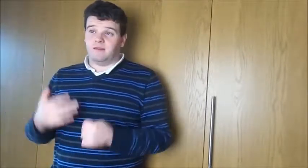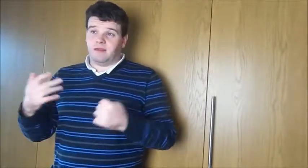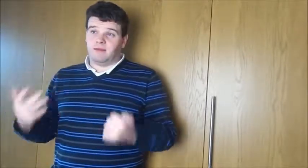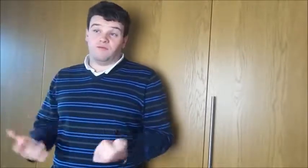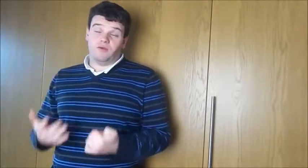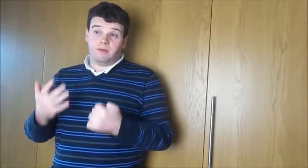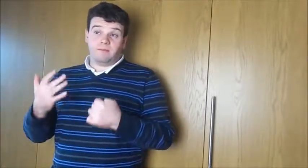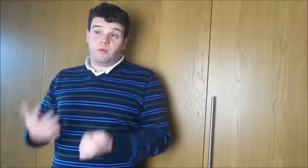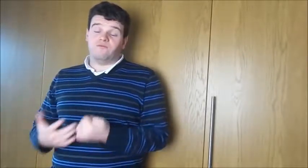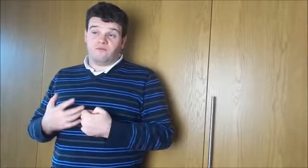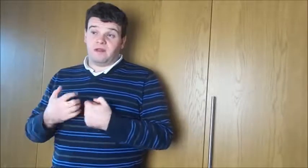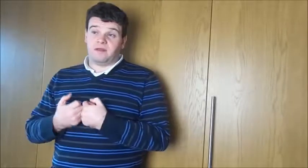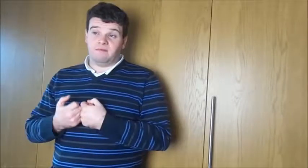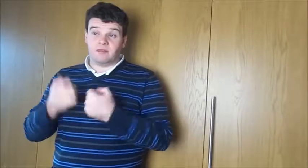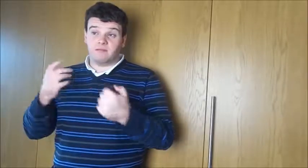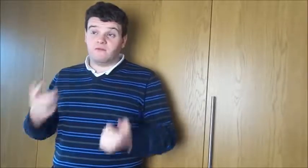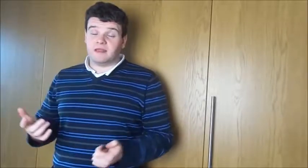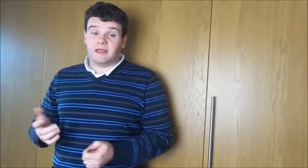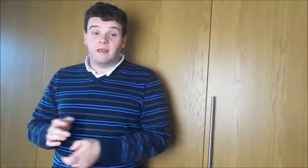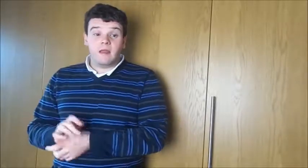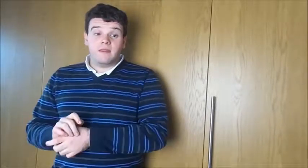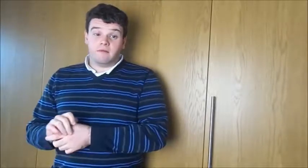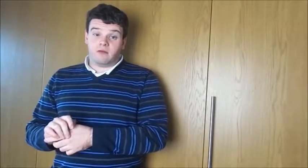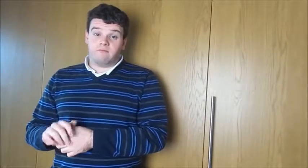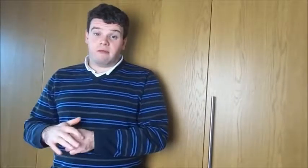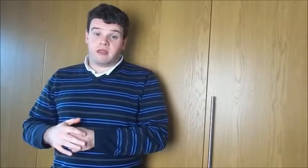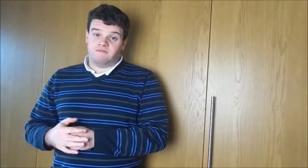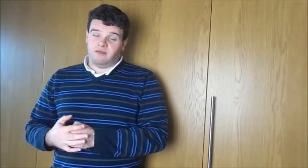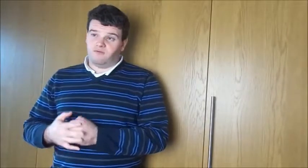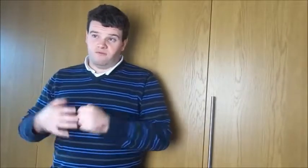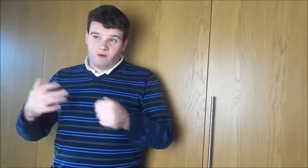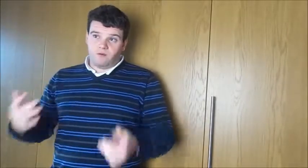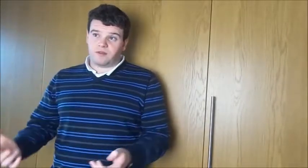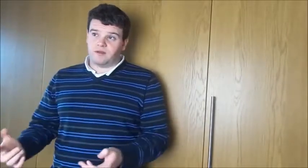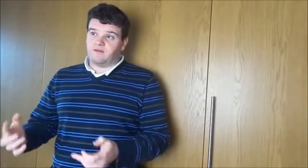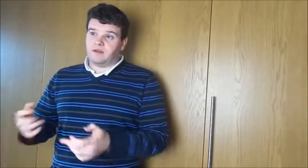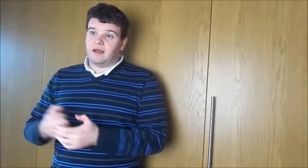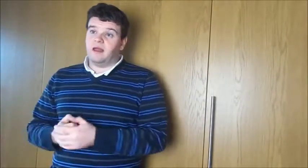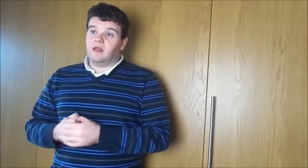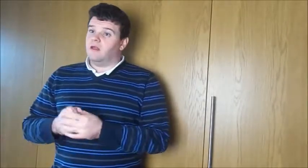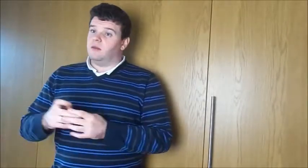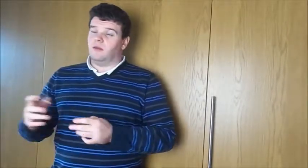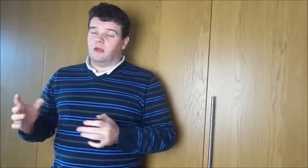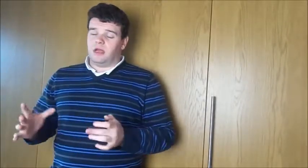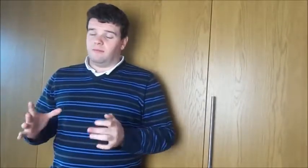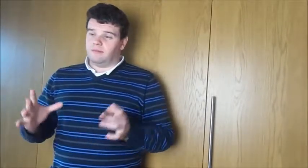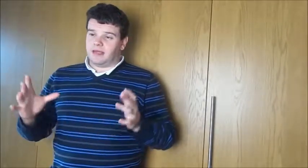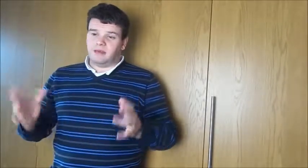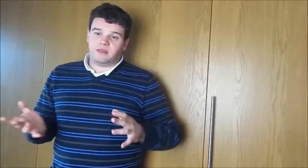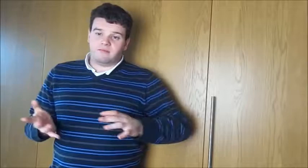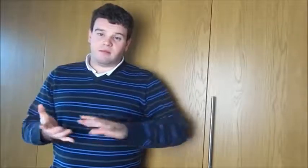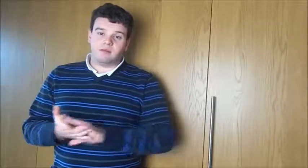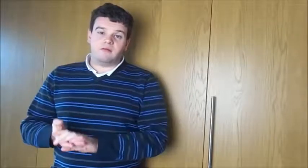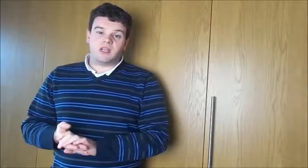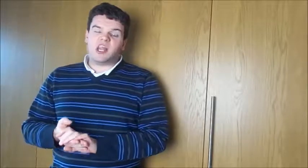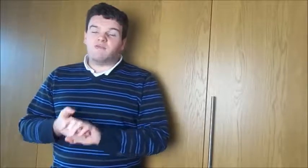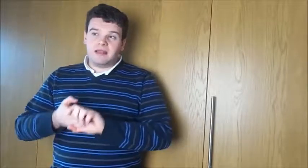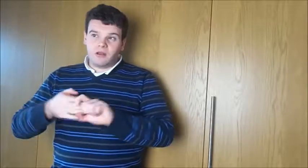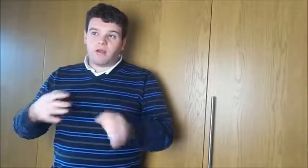seemed to run relatively smoothly. There was no massive big revolts or anything like that. And generally life